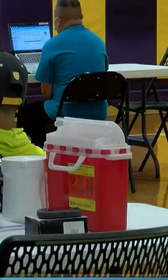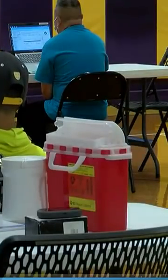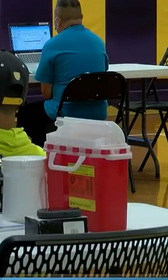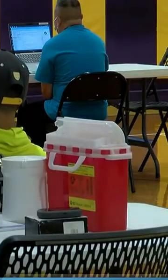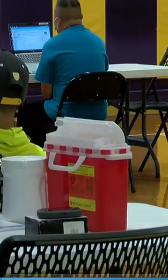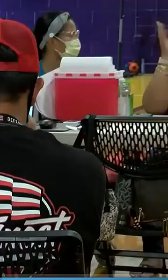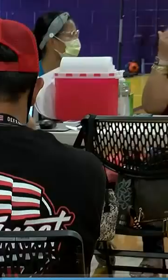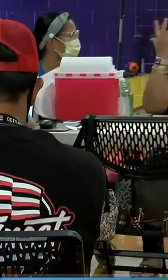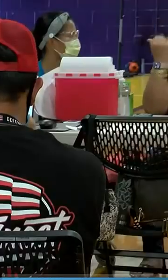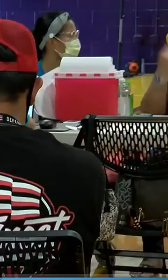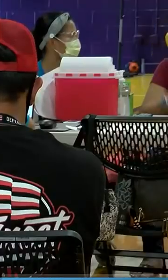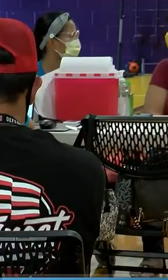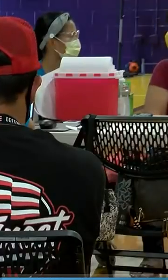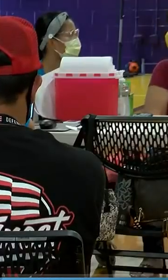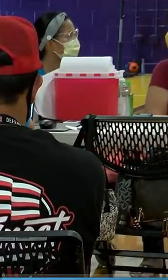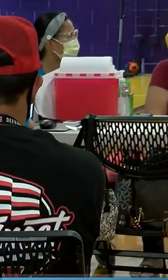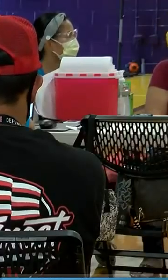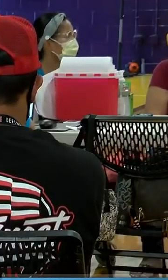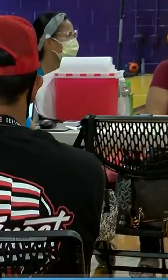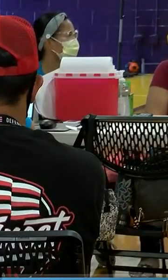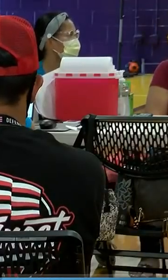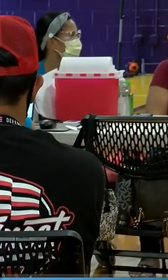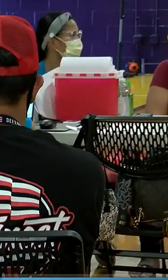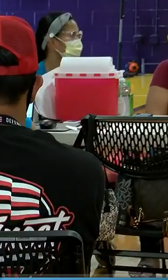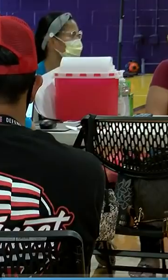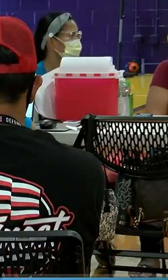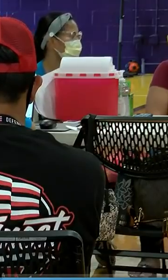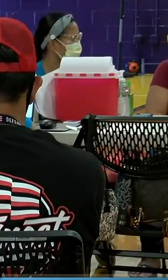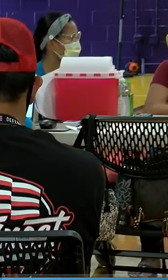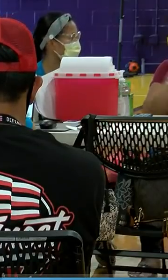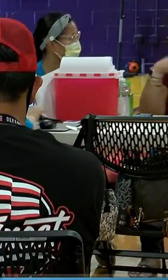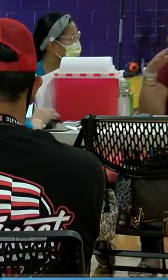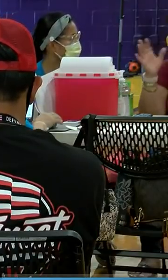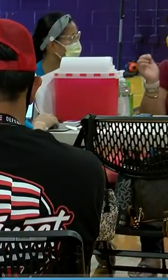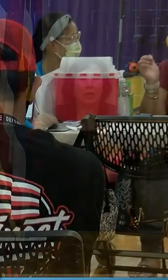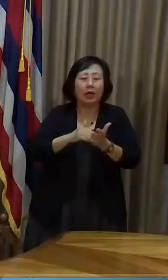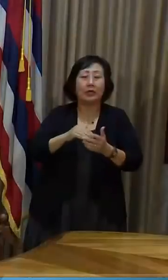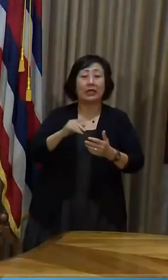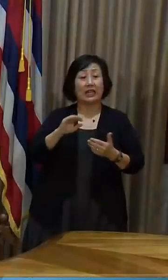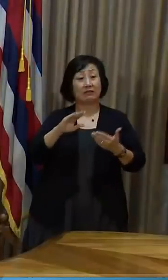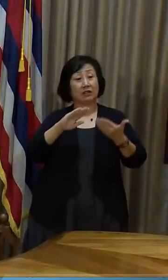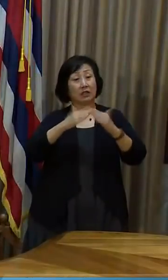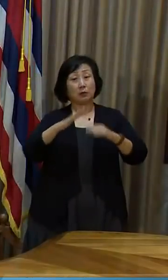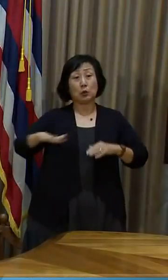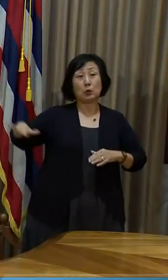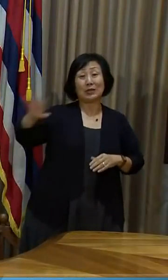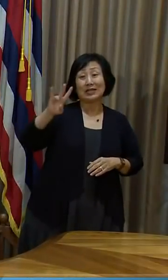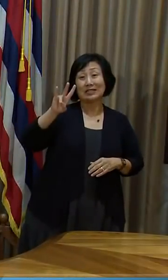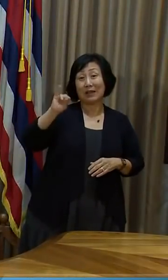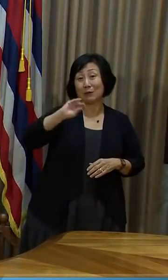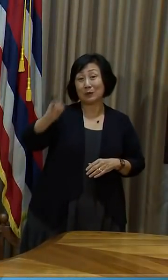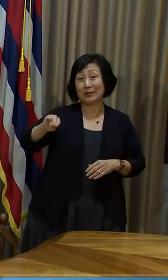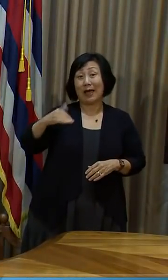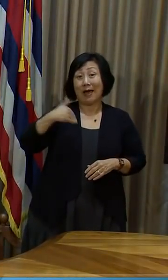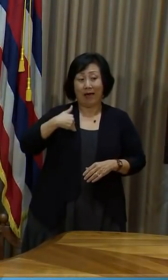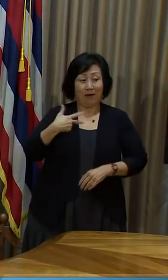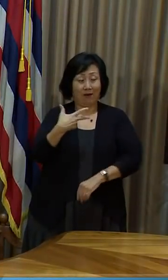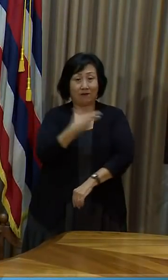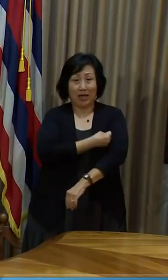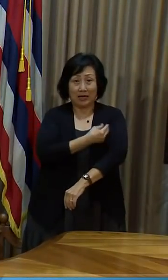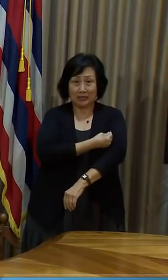mitigation strategies. You know, it does make a difference if the community is 70% fully